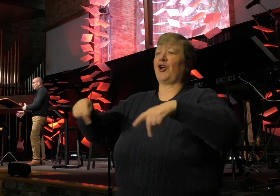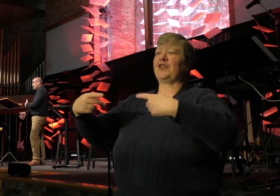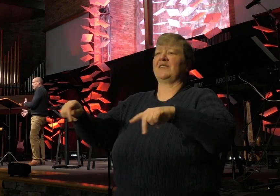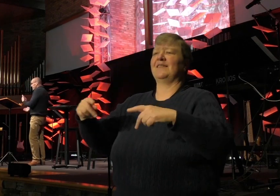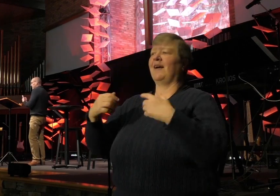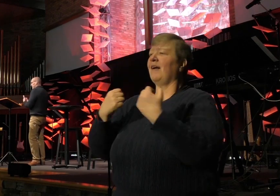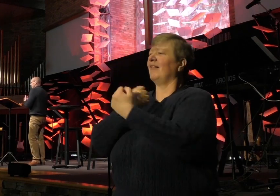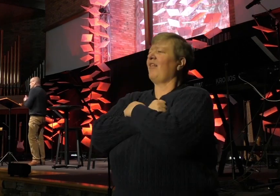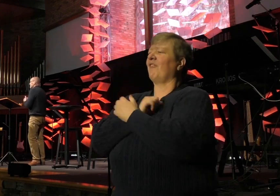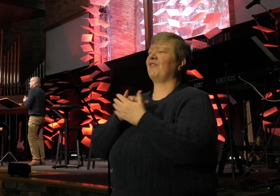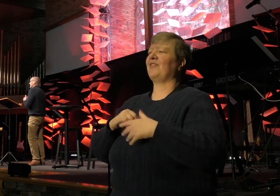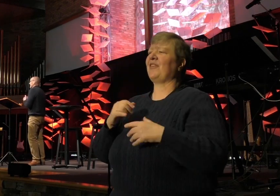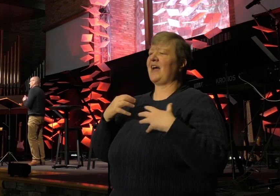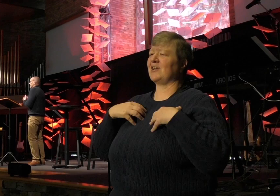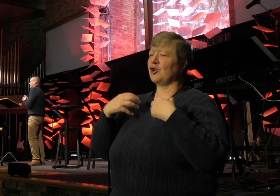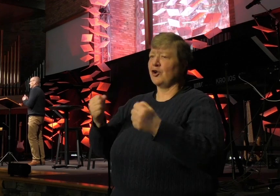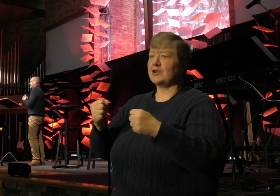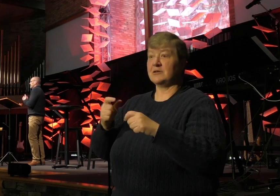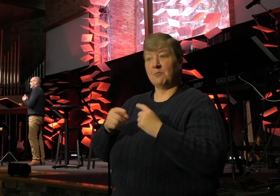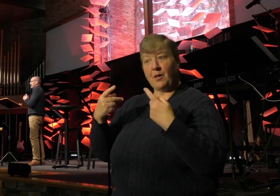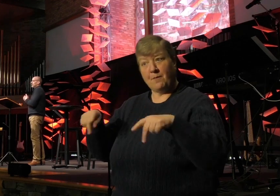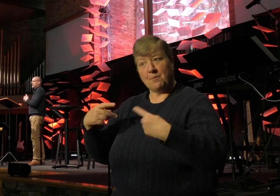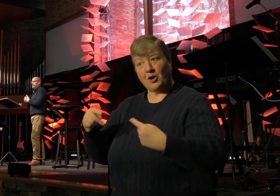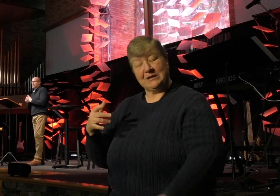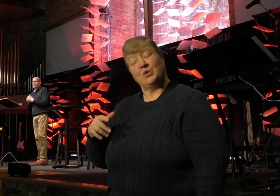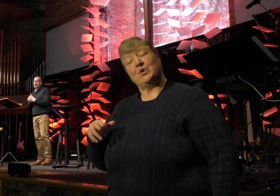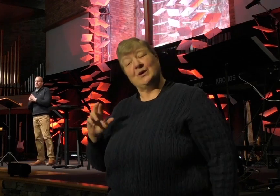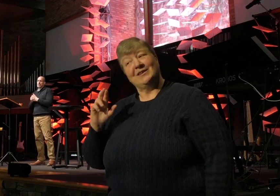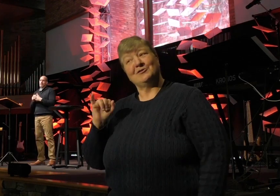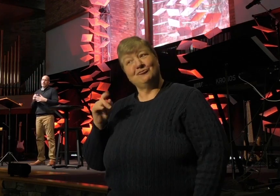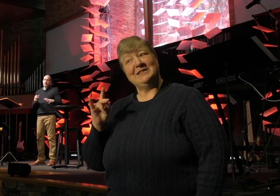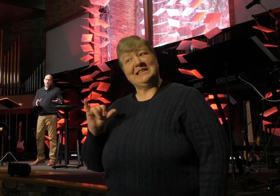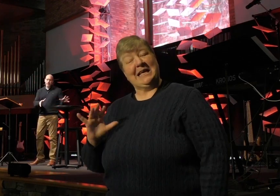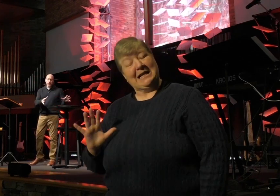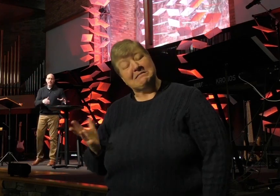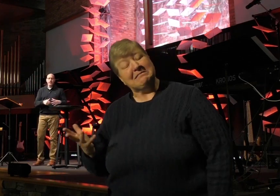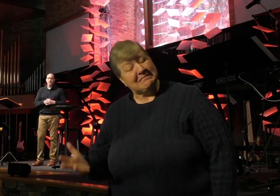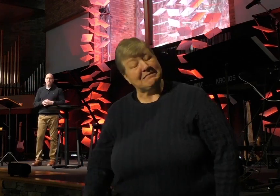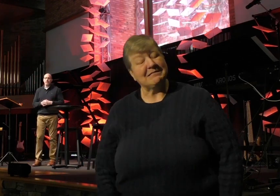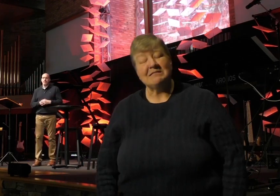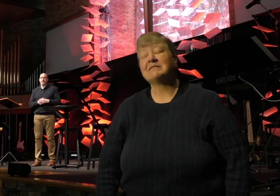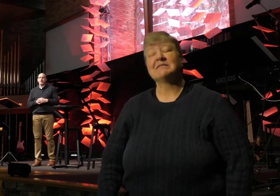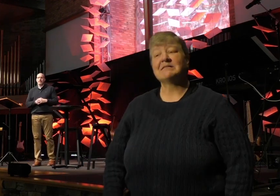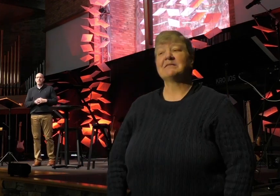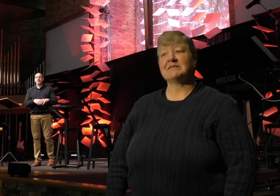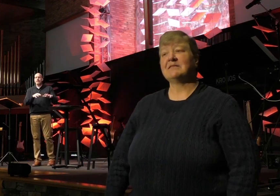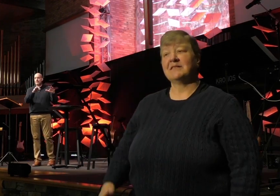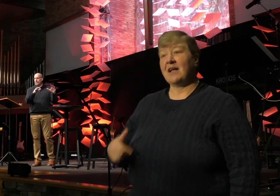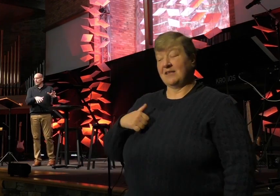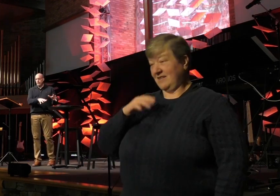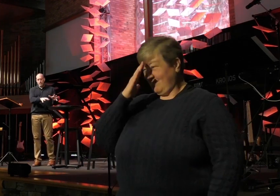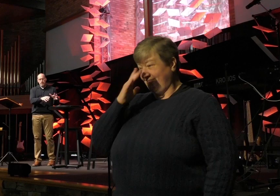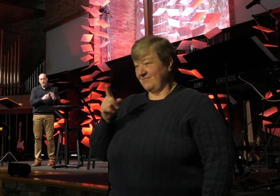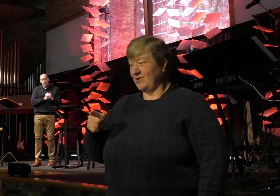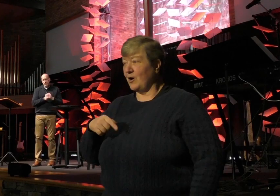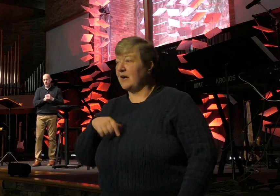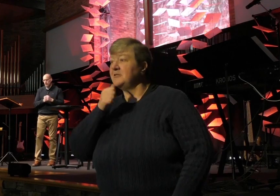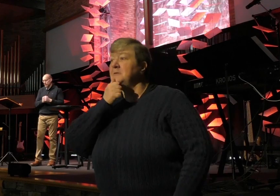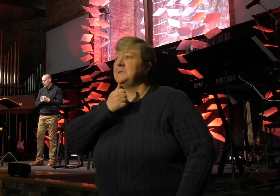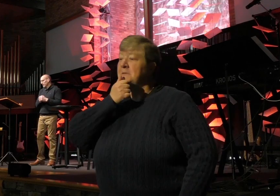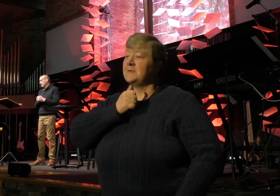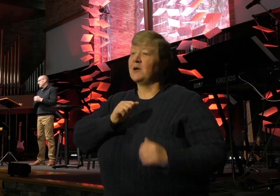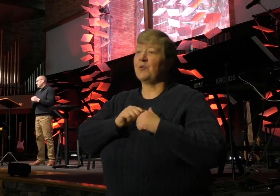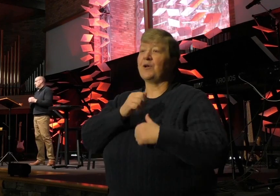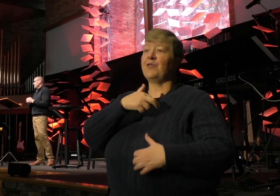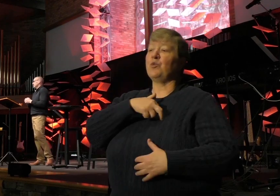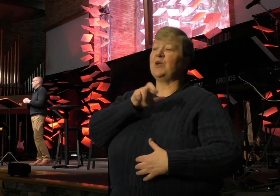And by the way, Matthew, the party's risky. It's absolutely risky because you know what? I know, Matthew. You had to deal with those religious